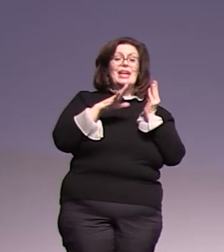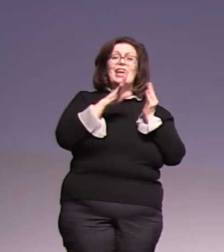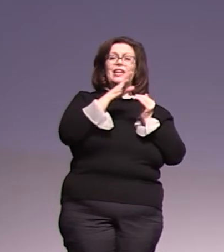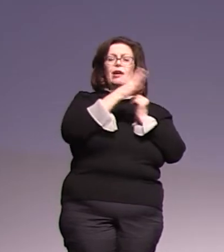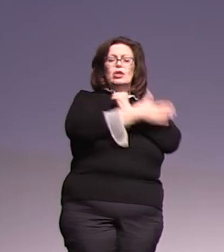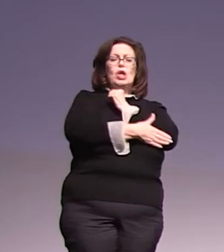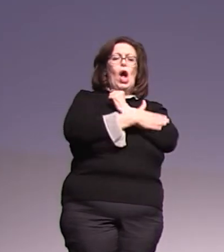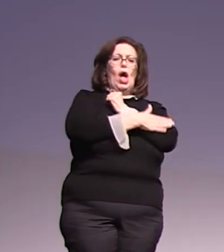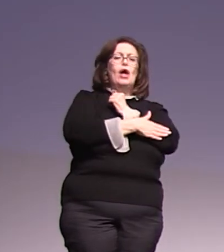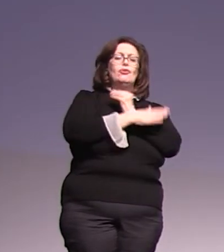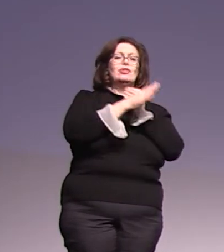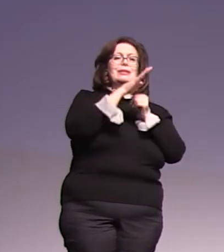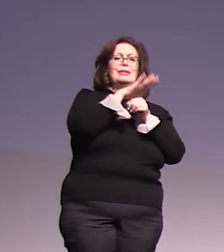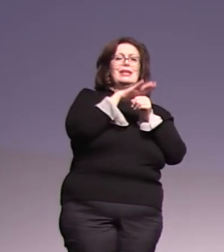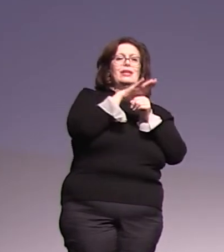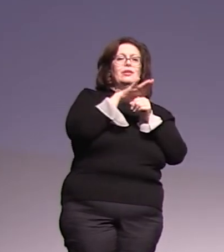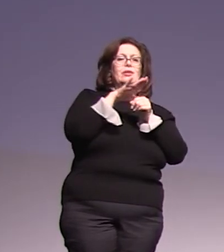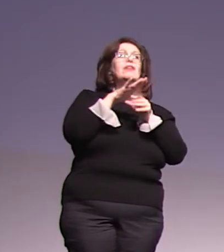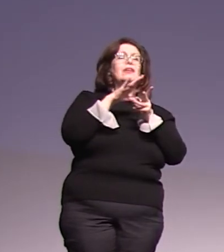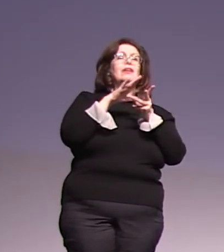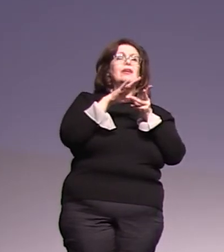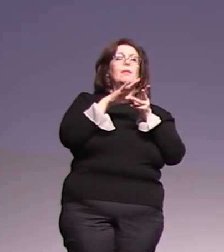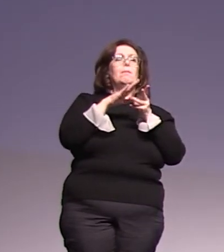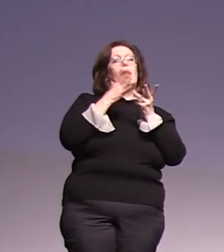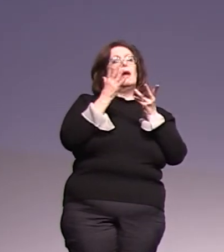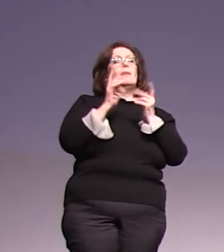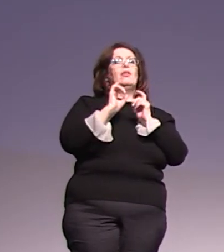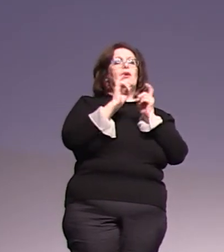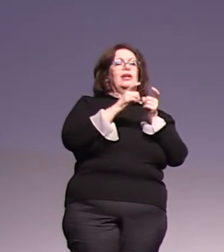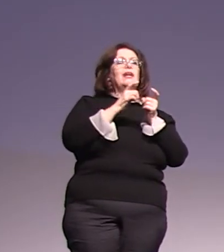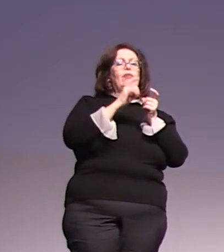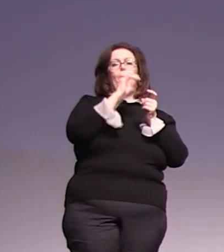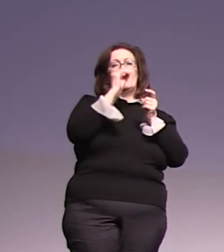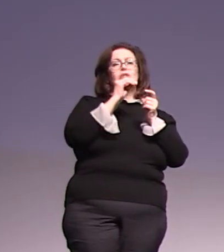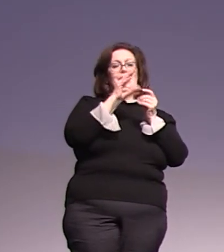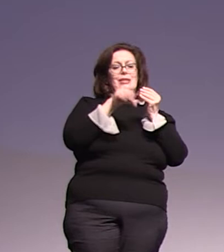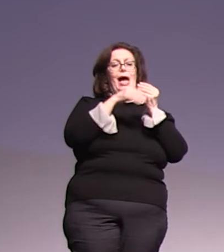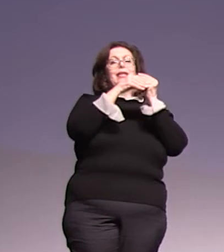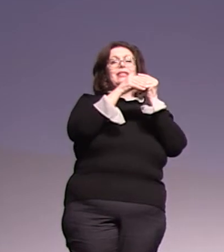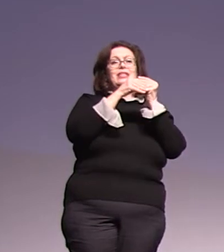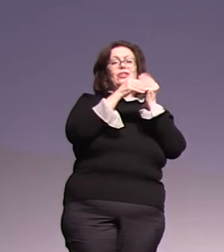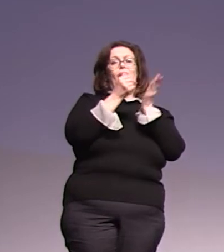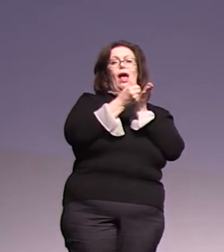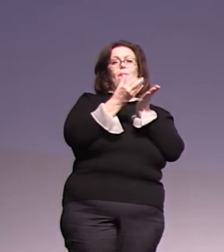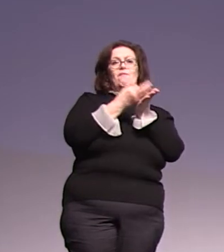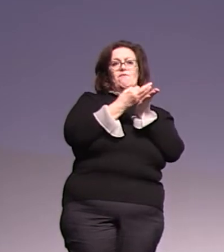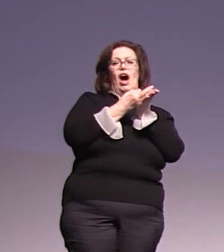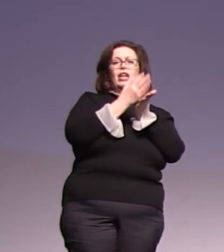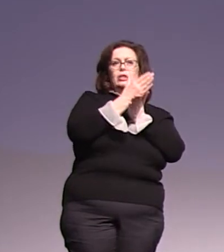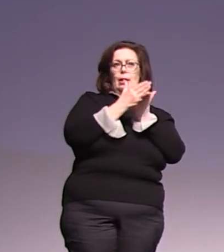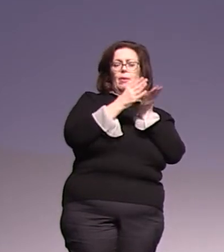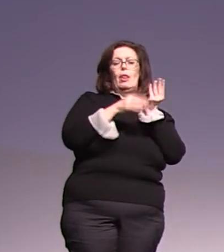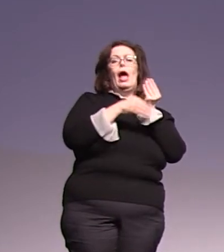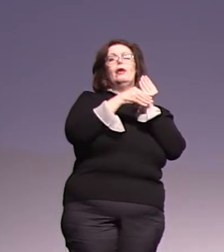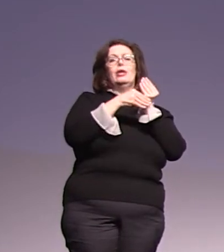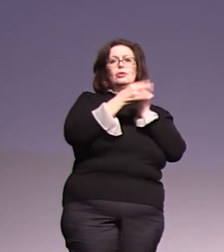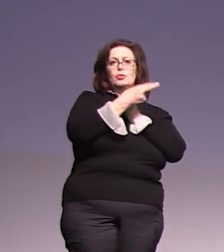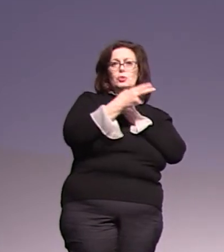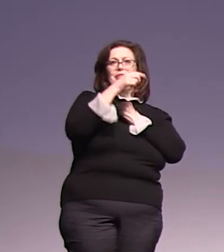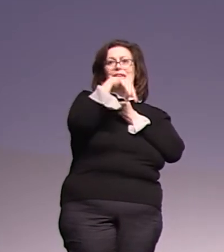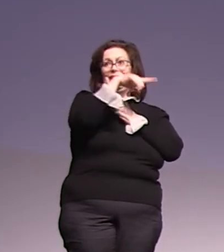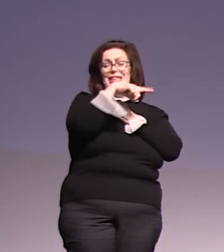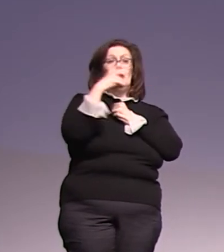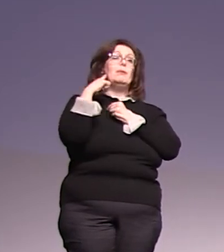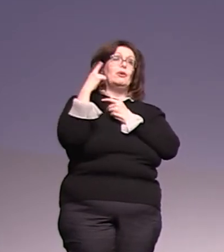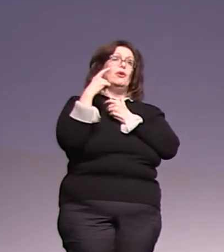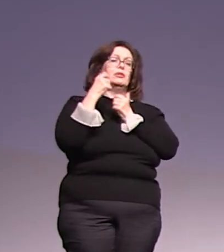community outside of the base, they might get a weight or a percentage on top of that to help fund some of these additional needs and resources. That